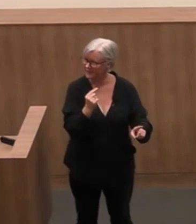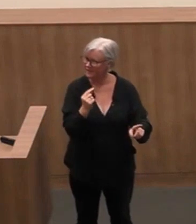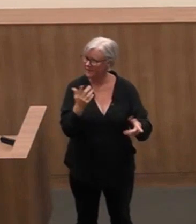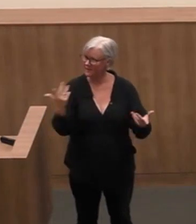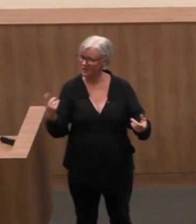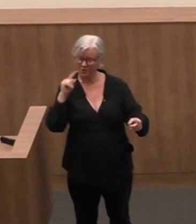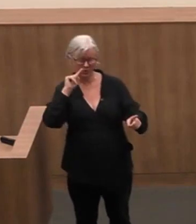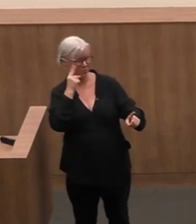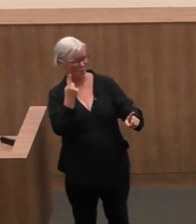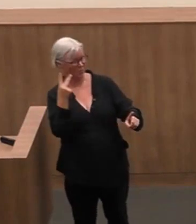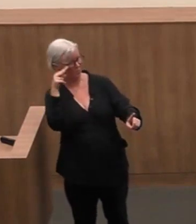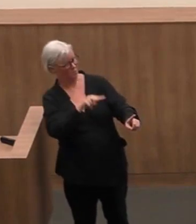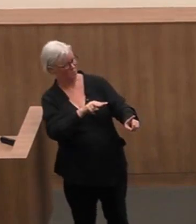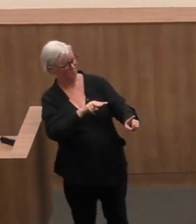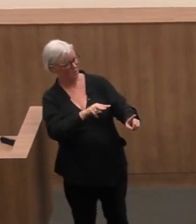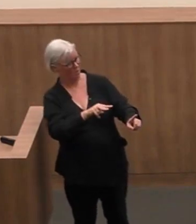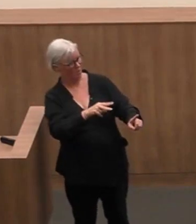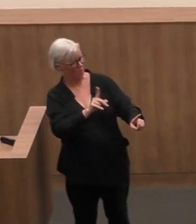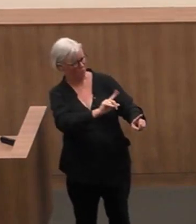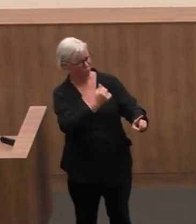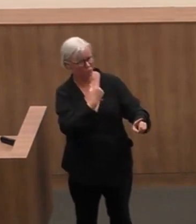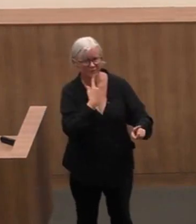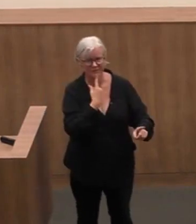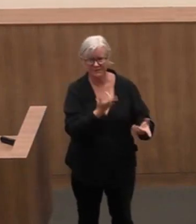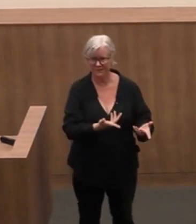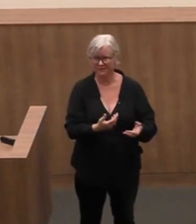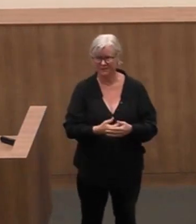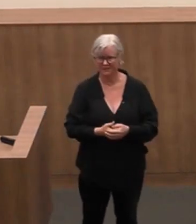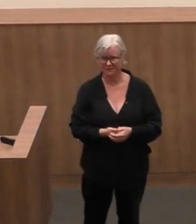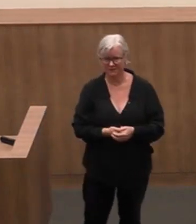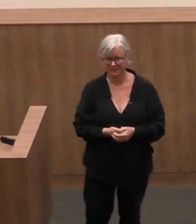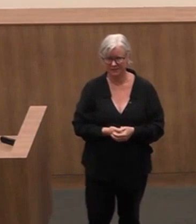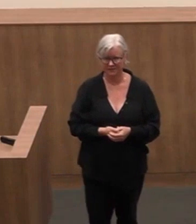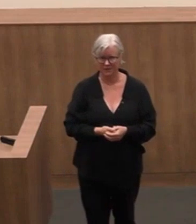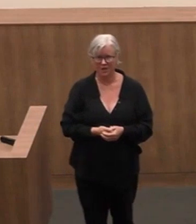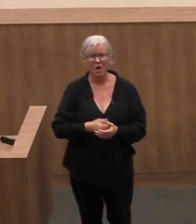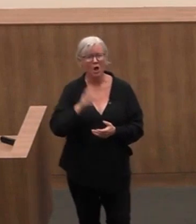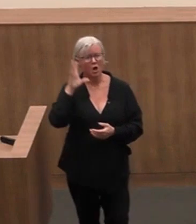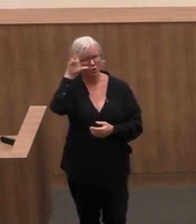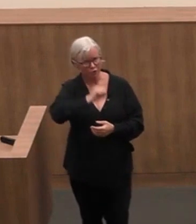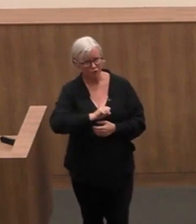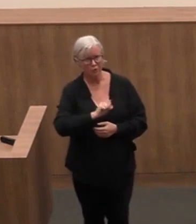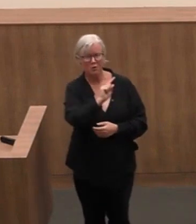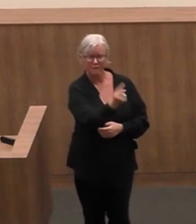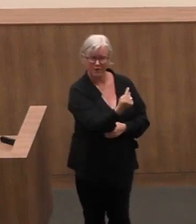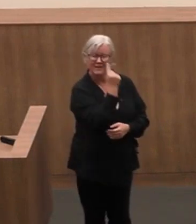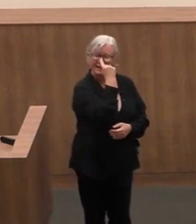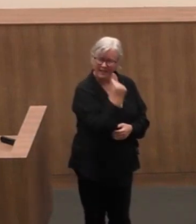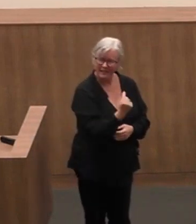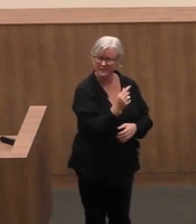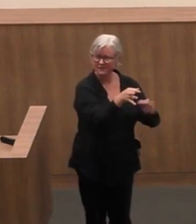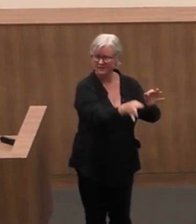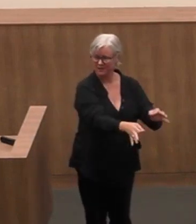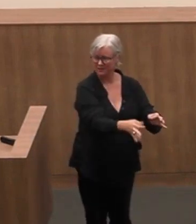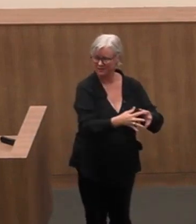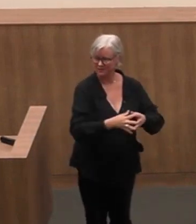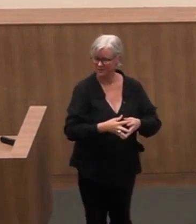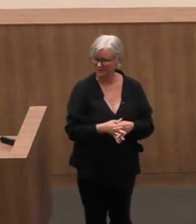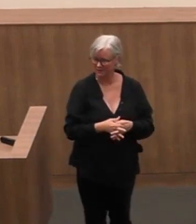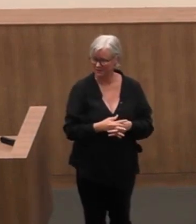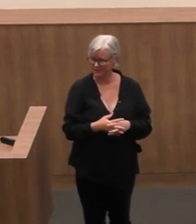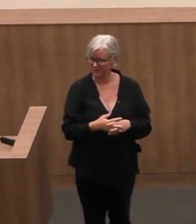and will. You actually have to be starting from that assumption in order to notice that.